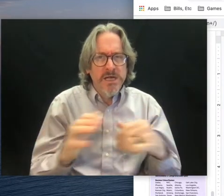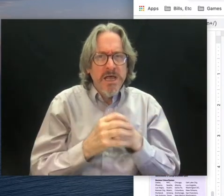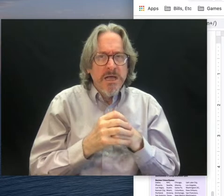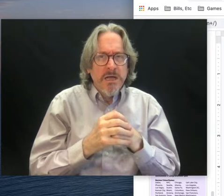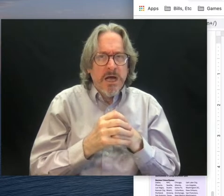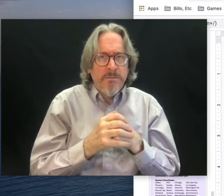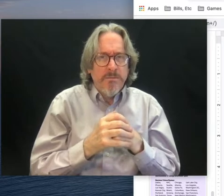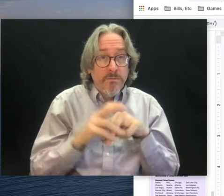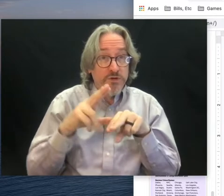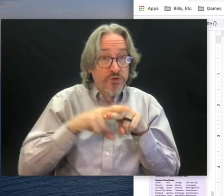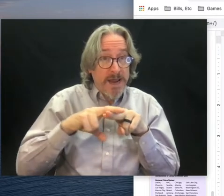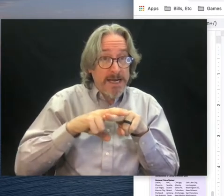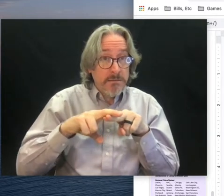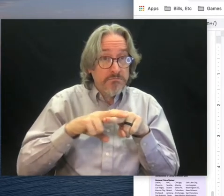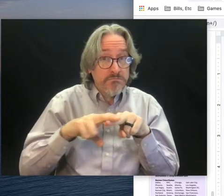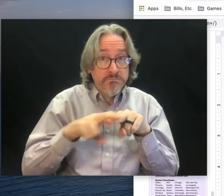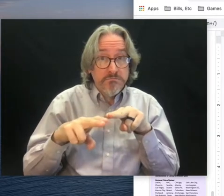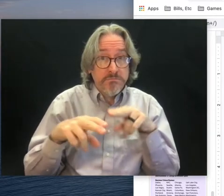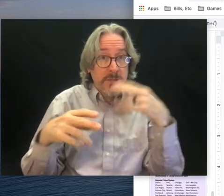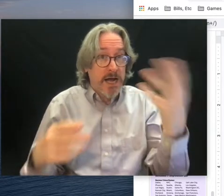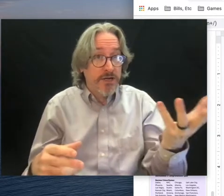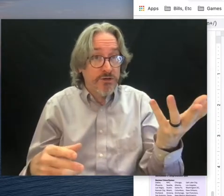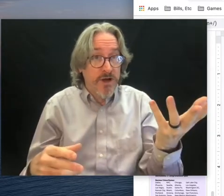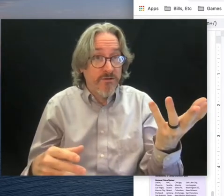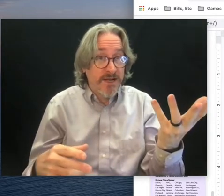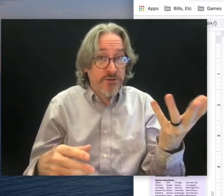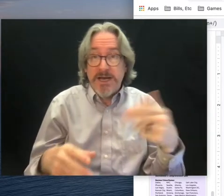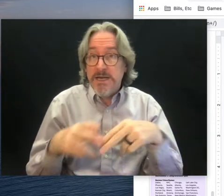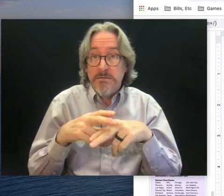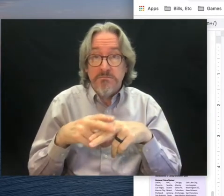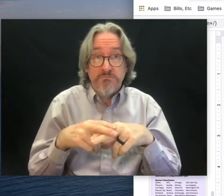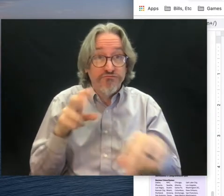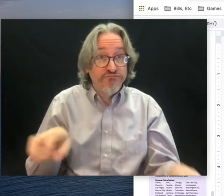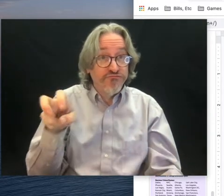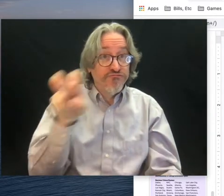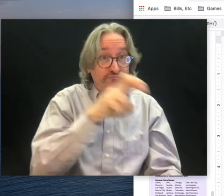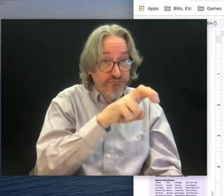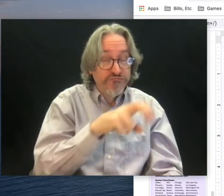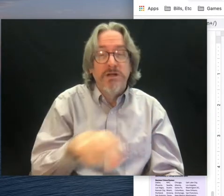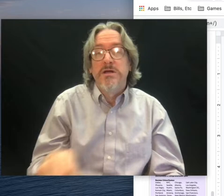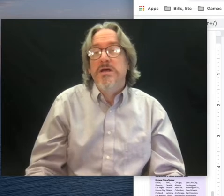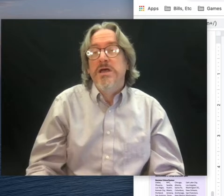these. Train. How do you travel by train?